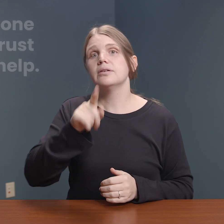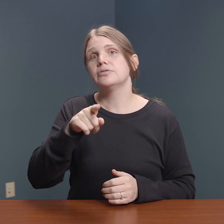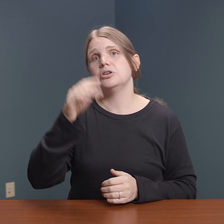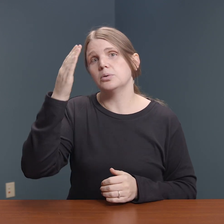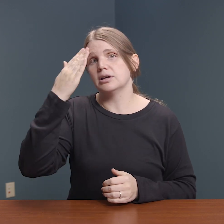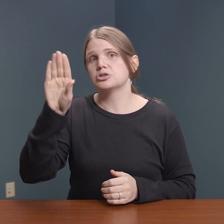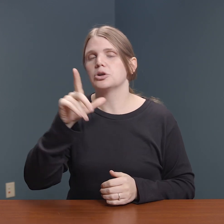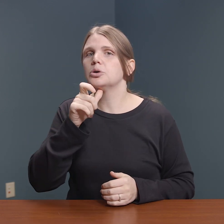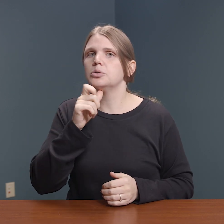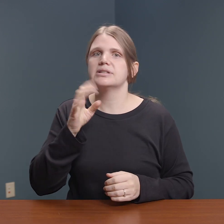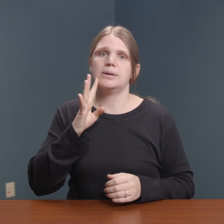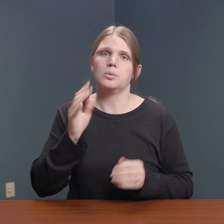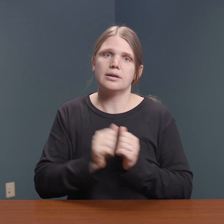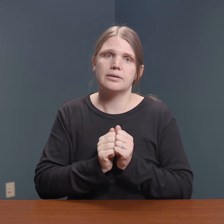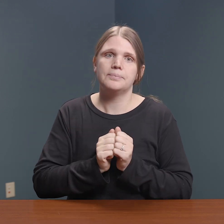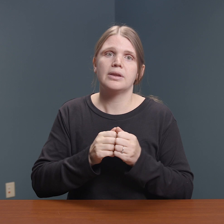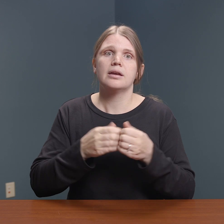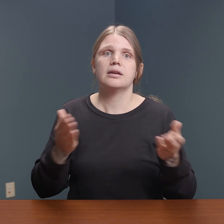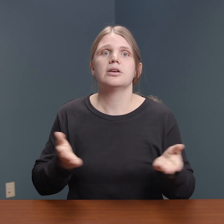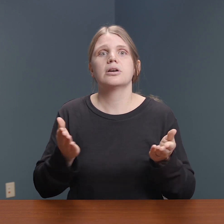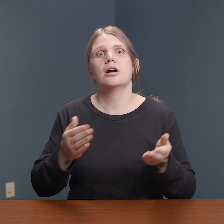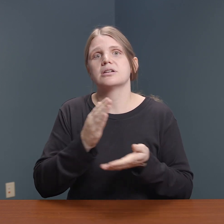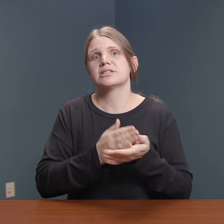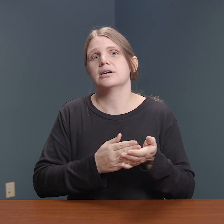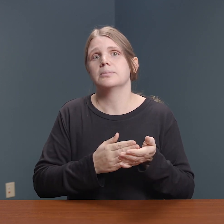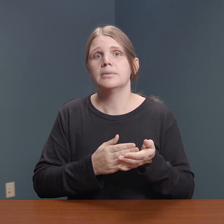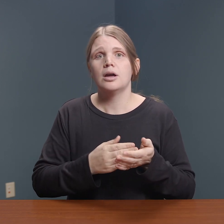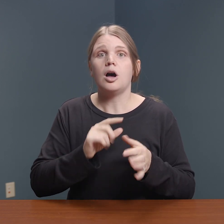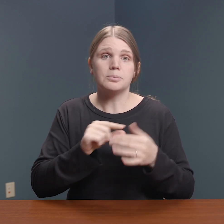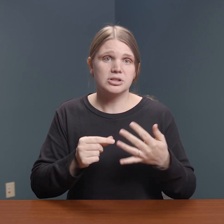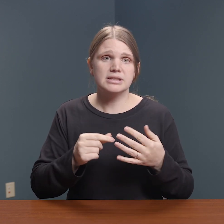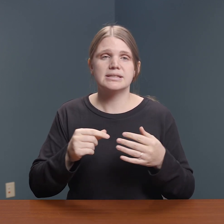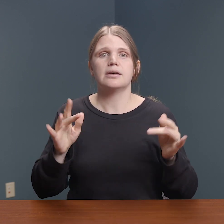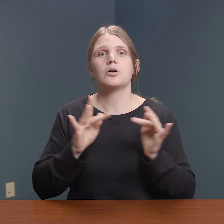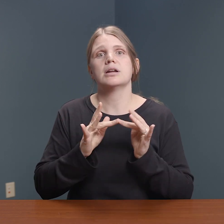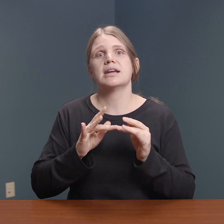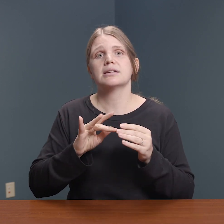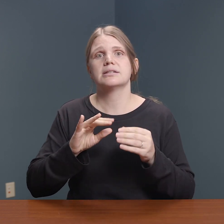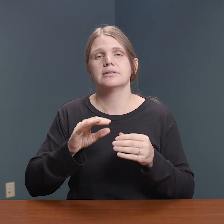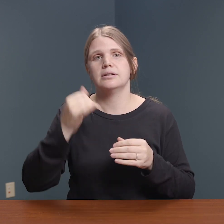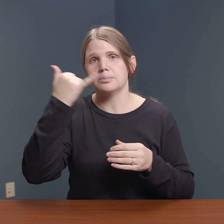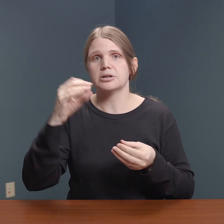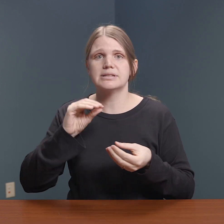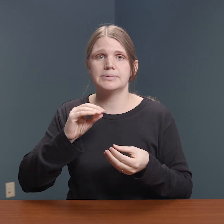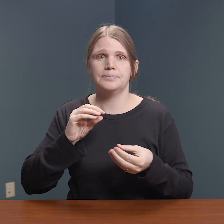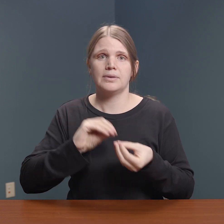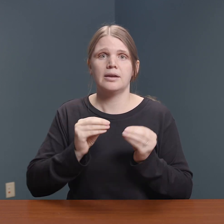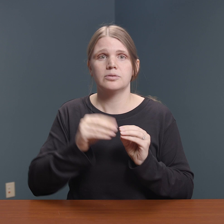If you are unsure who to speak with, here are some options of contact numbers